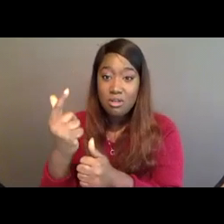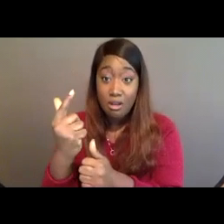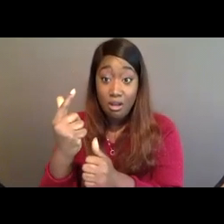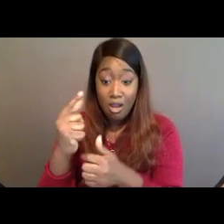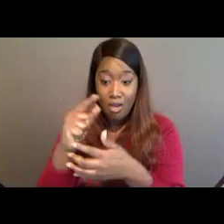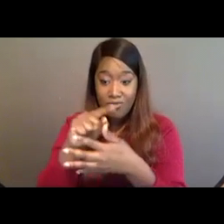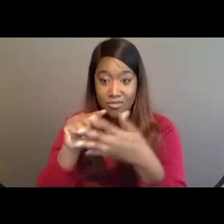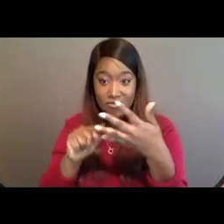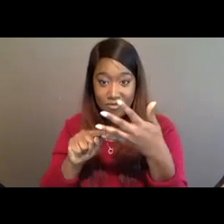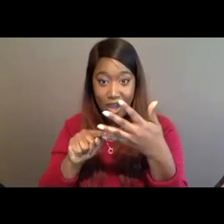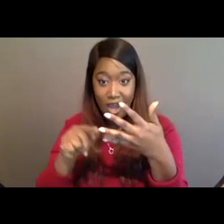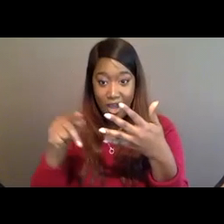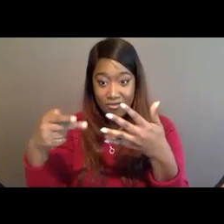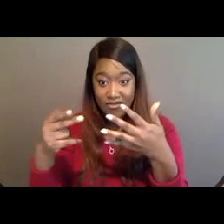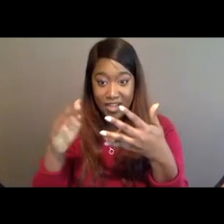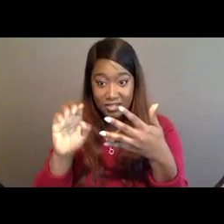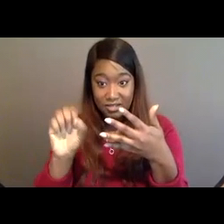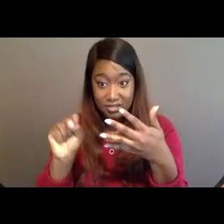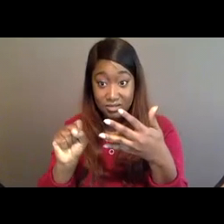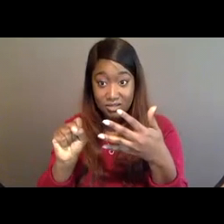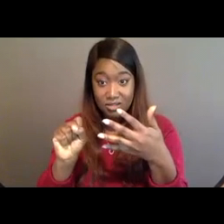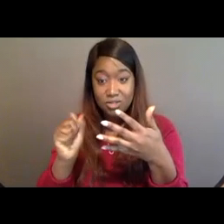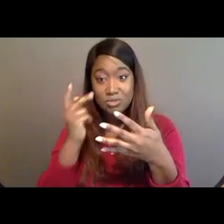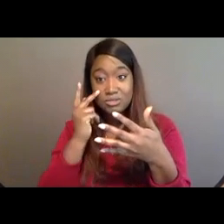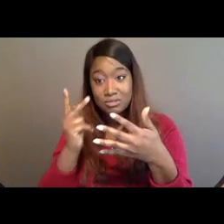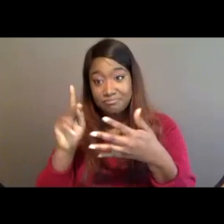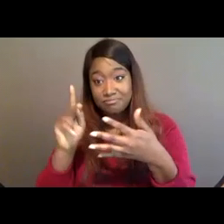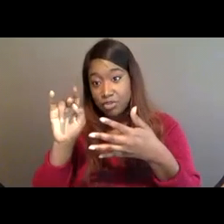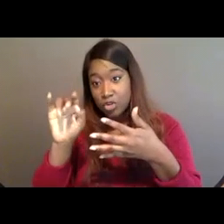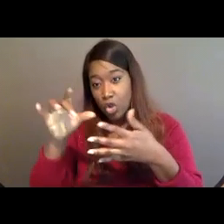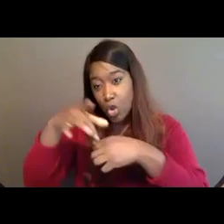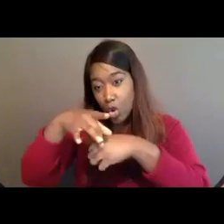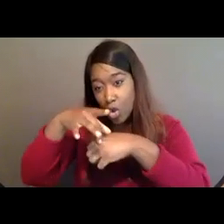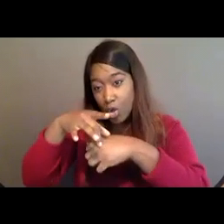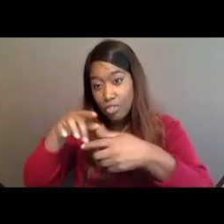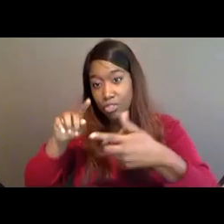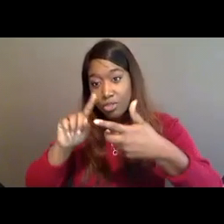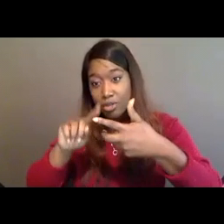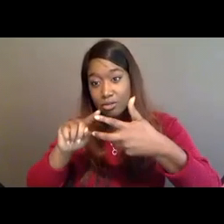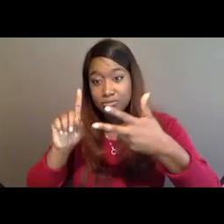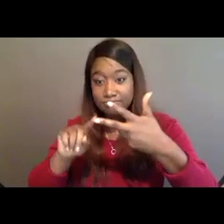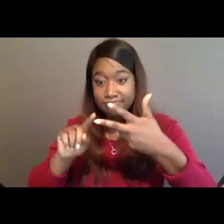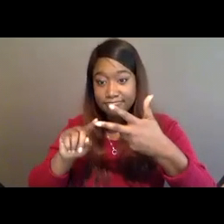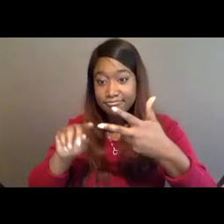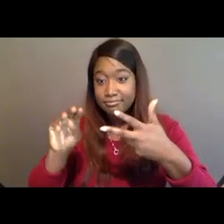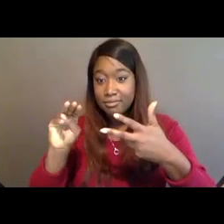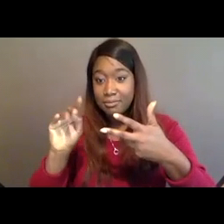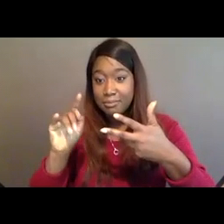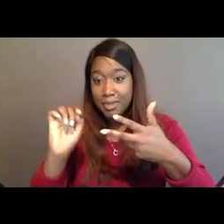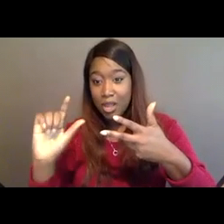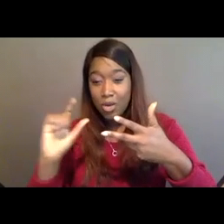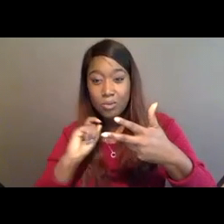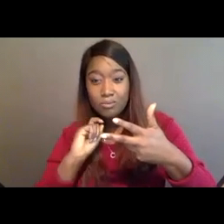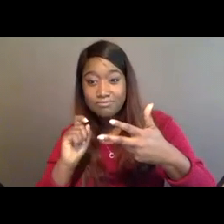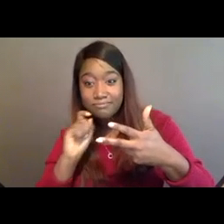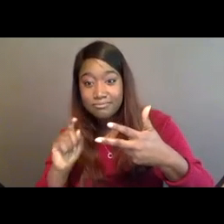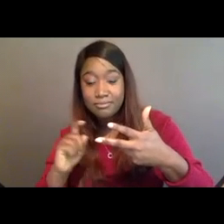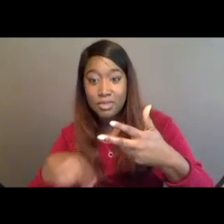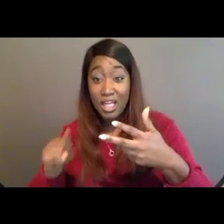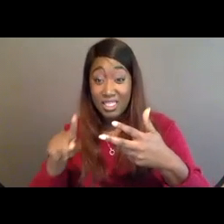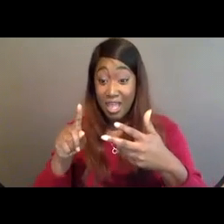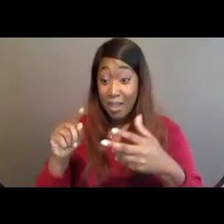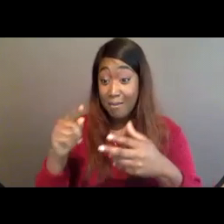Earth here, and then generating metal. The black arrows refer to what we call a